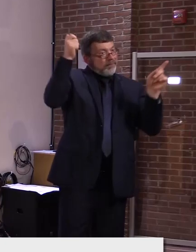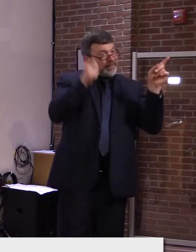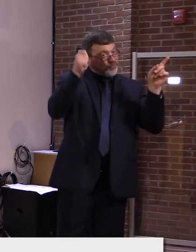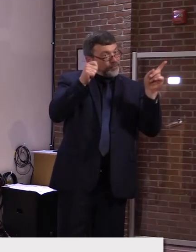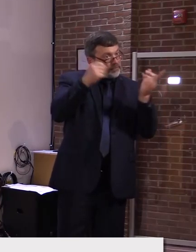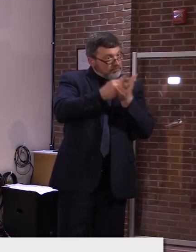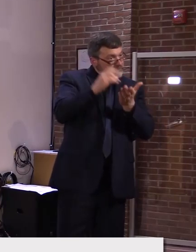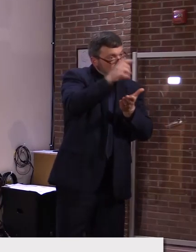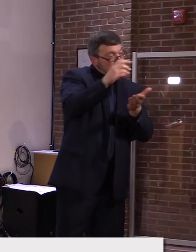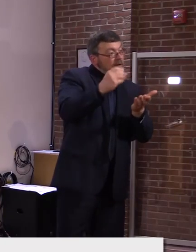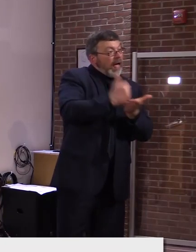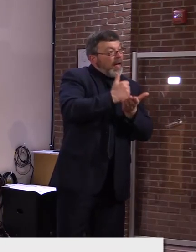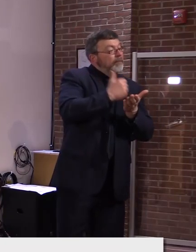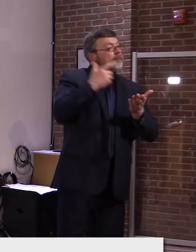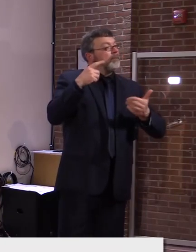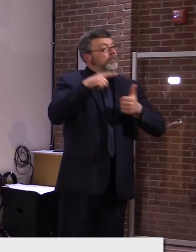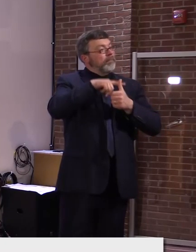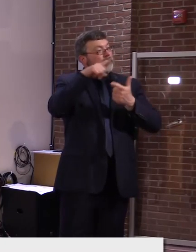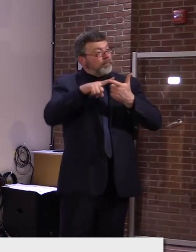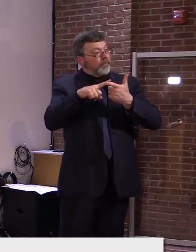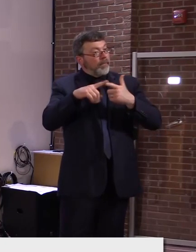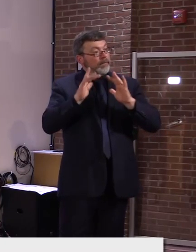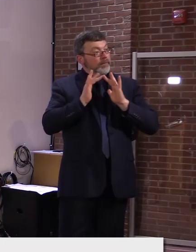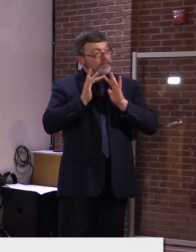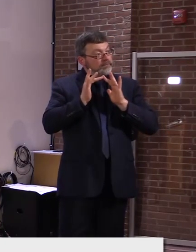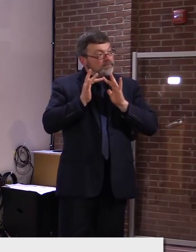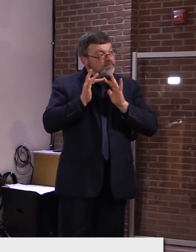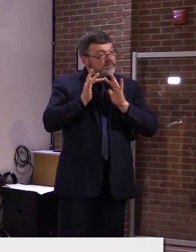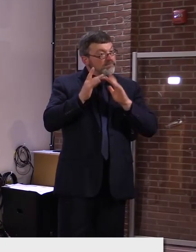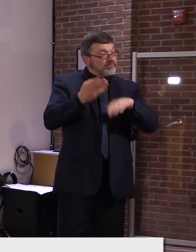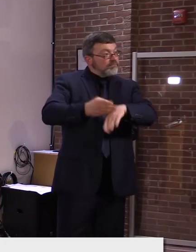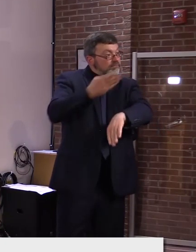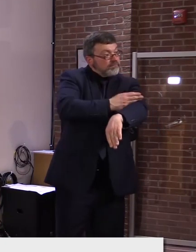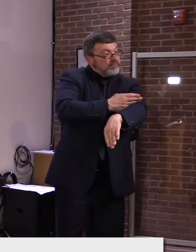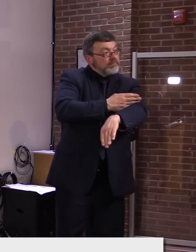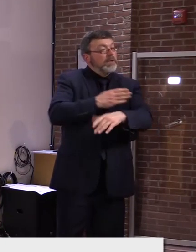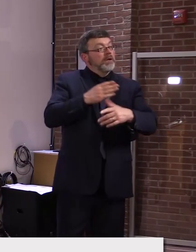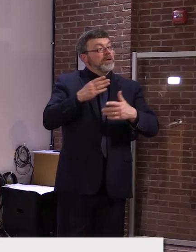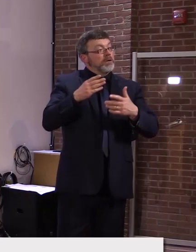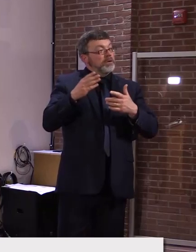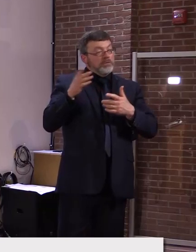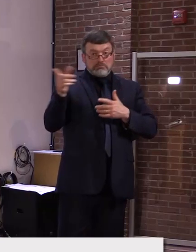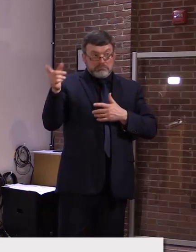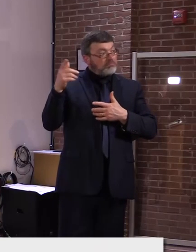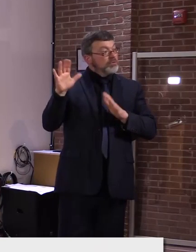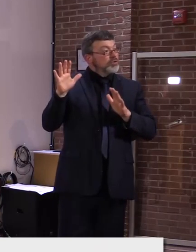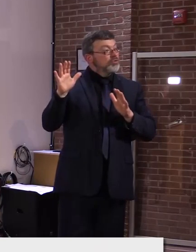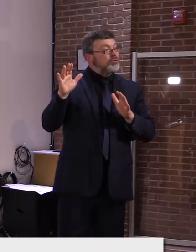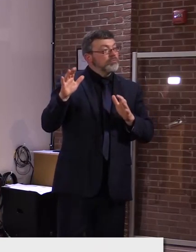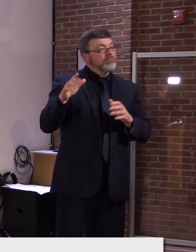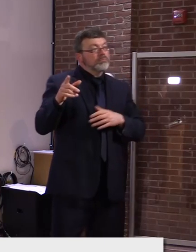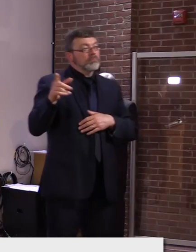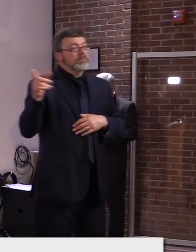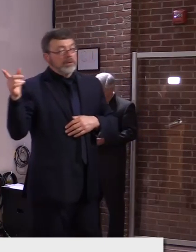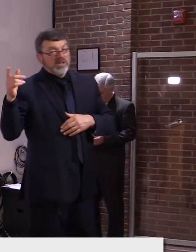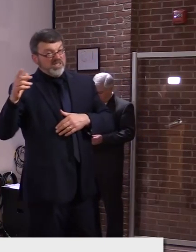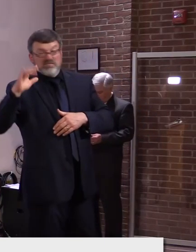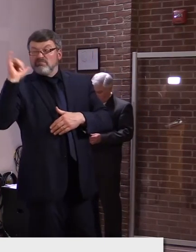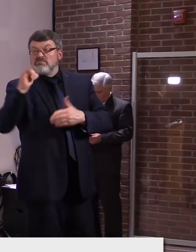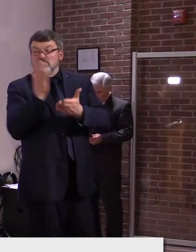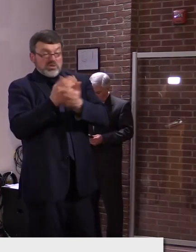working with them over the last couple of weeks, and I'm pleased with the direction they've been moving, and it appears the budget that